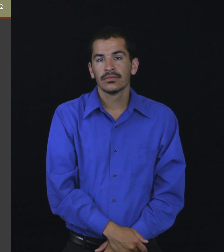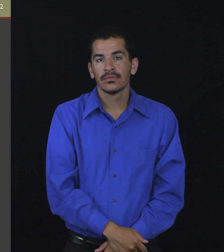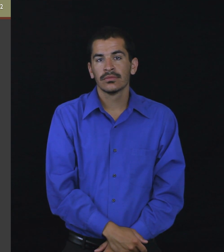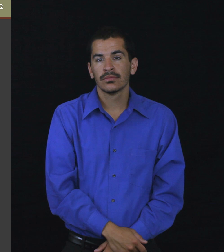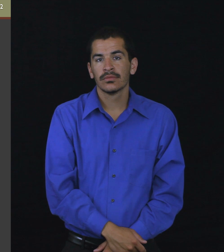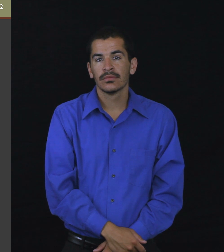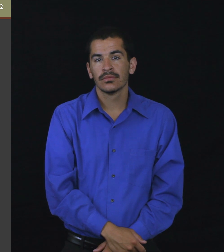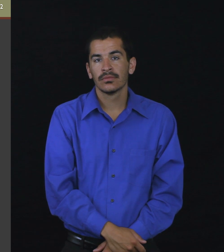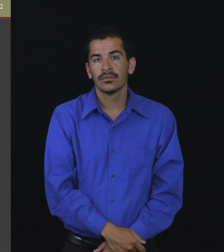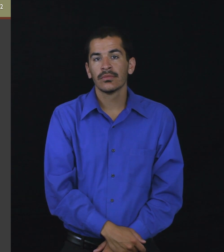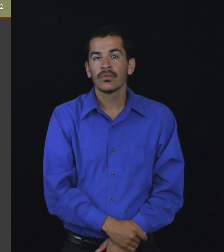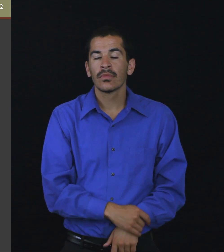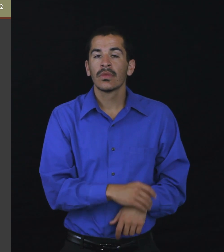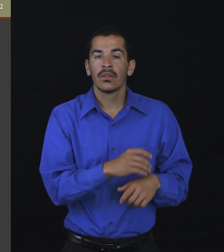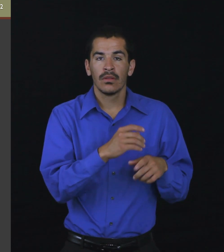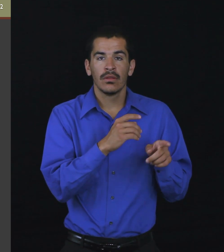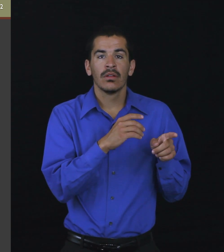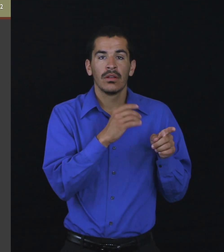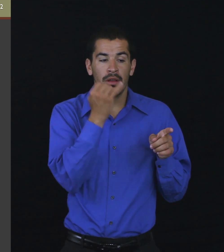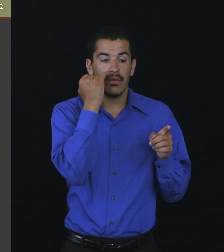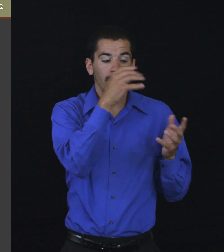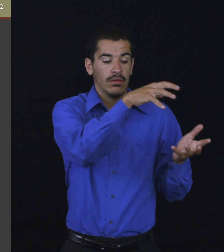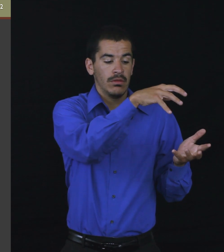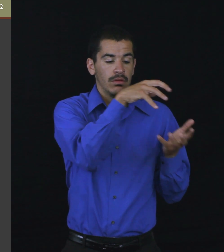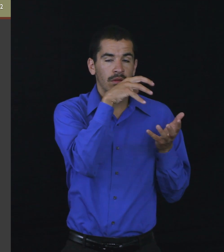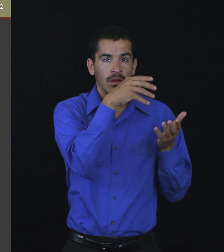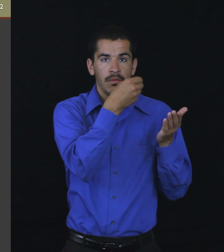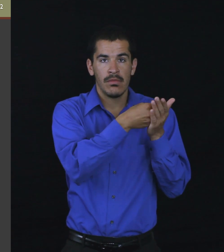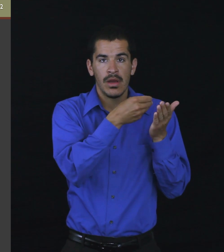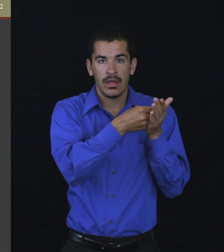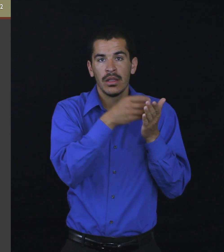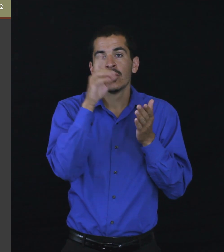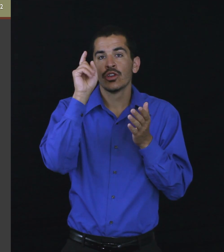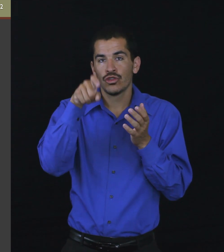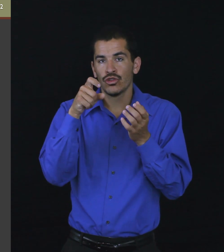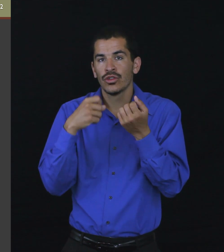It should support a necessary government function.